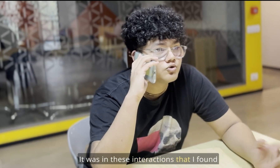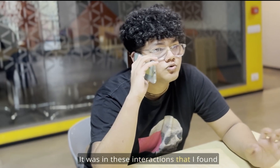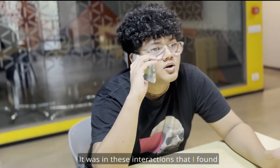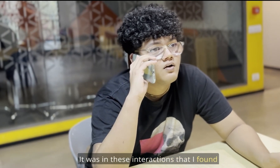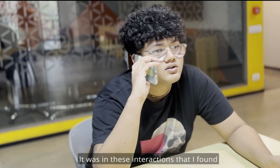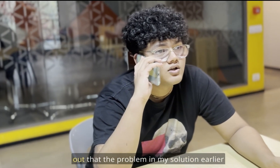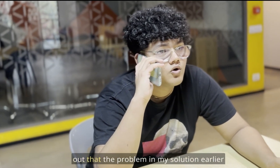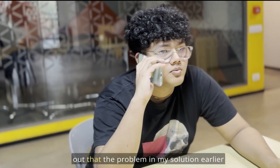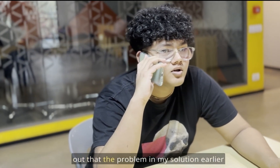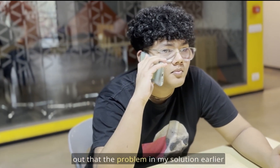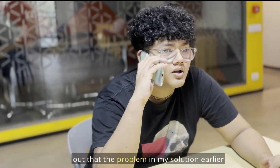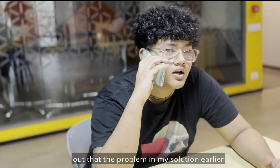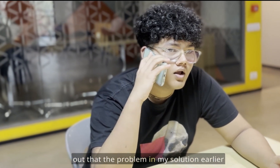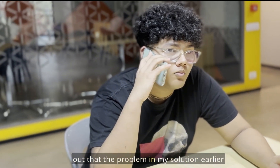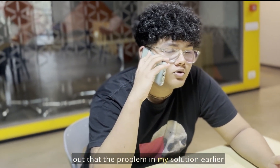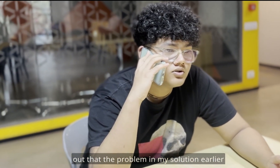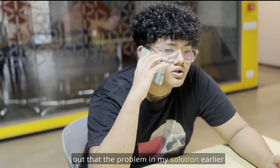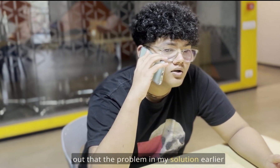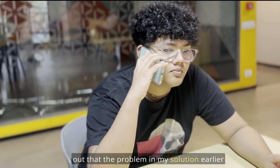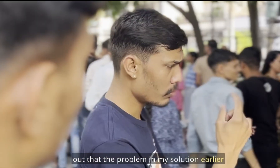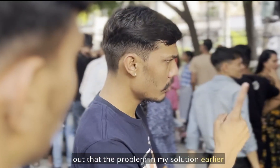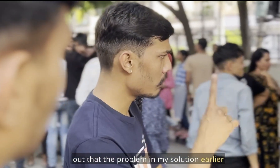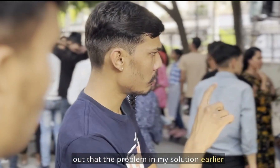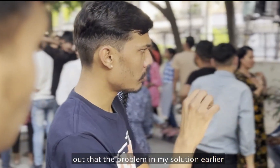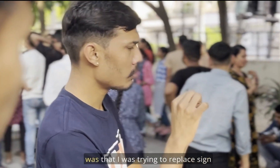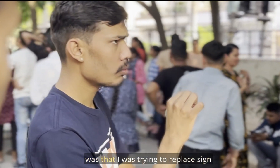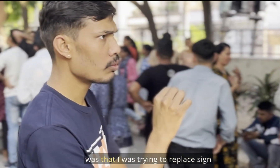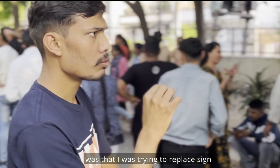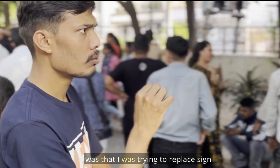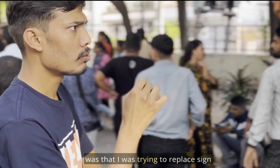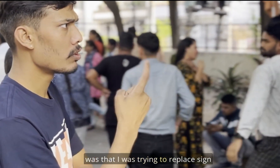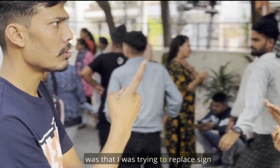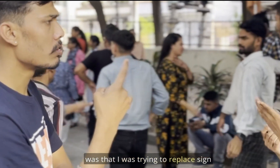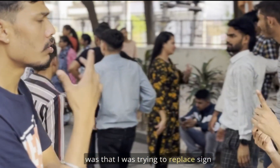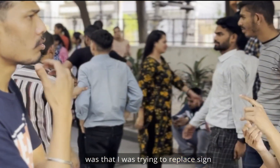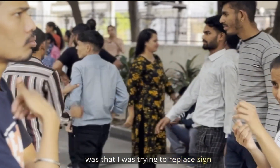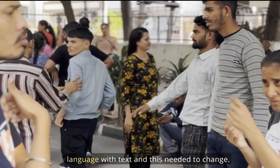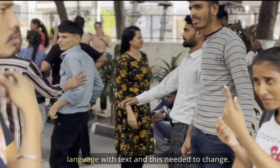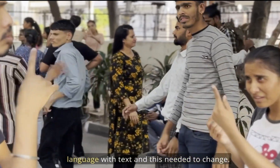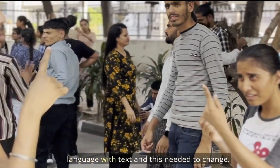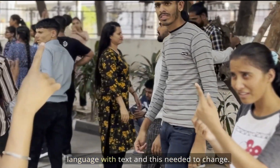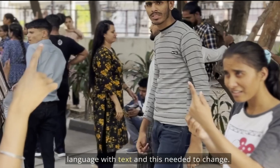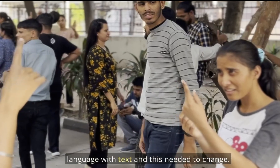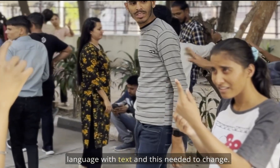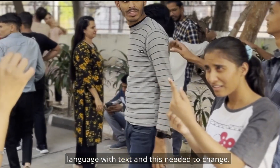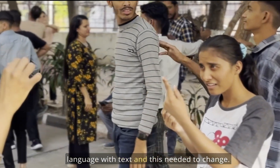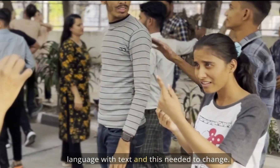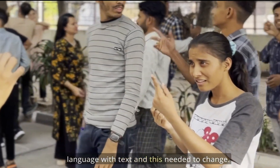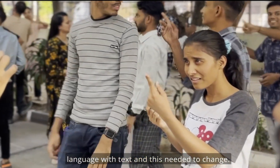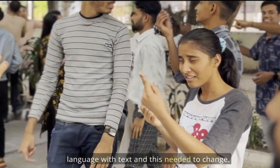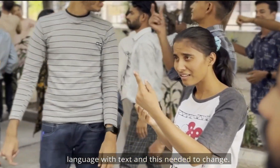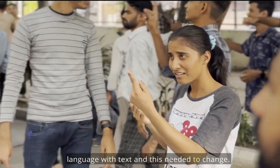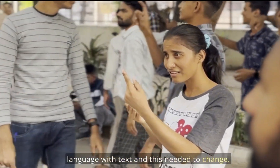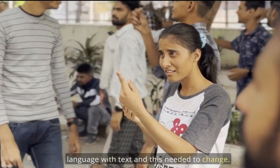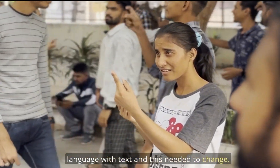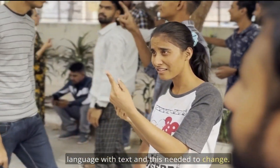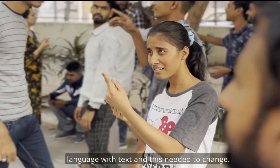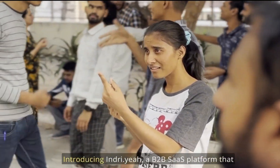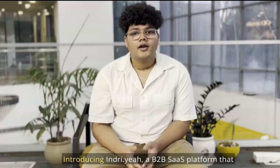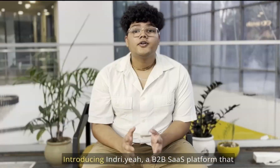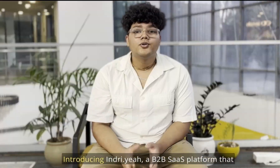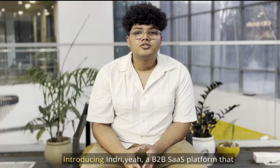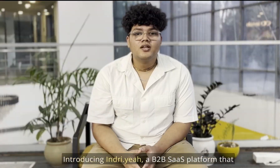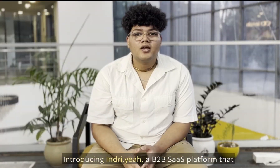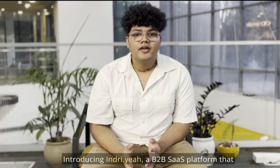interactions that I found out that the problem in my solution earlier, was that I was trying to replace sign language with text, and this needed to change.